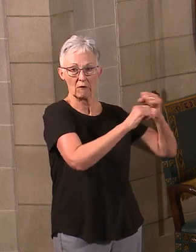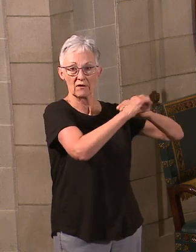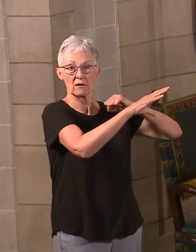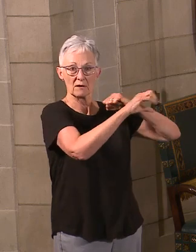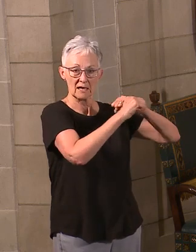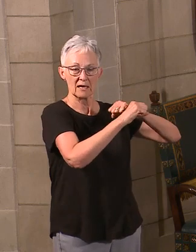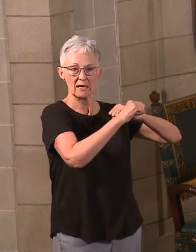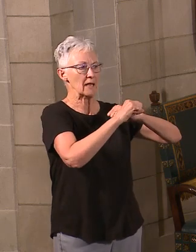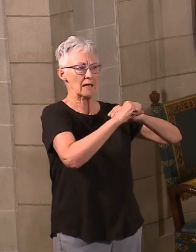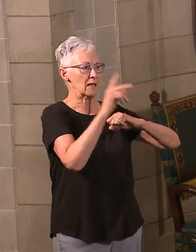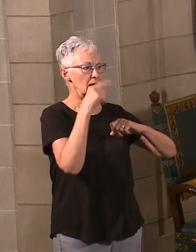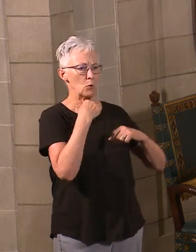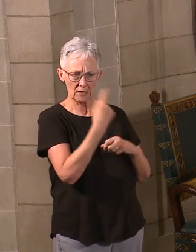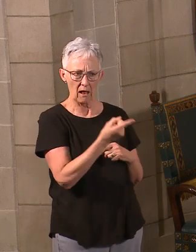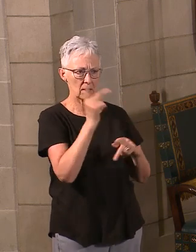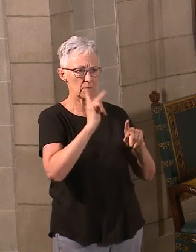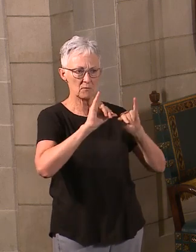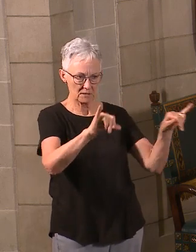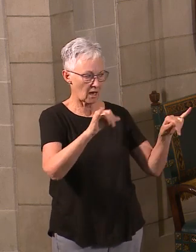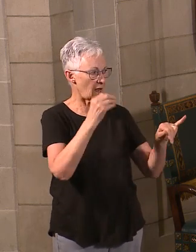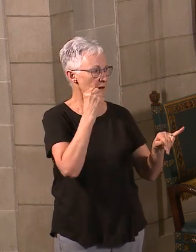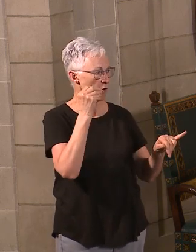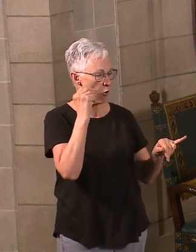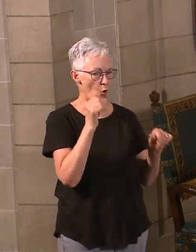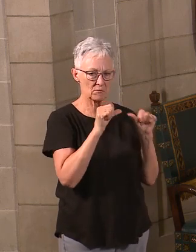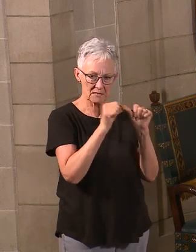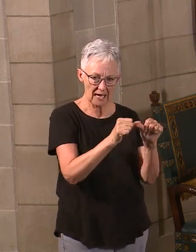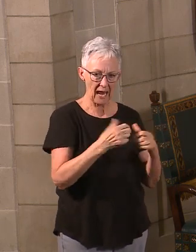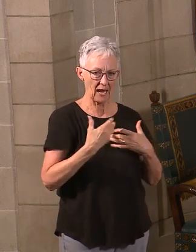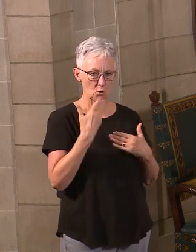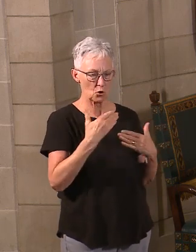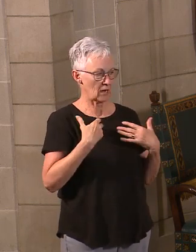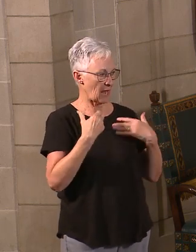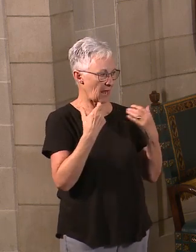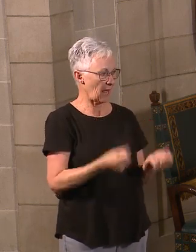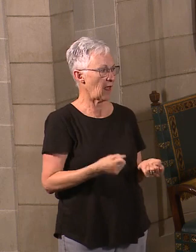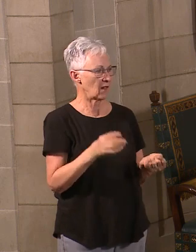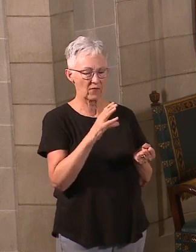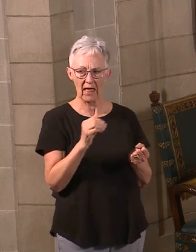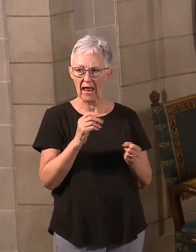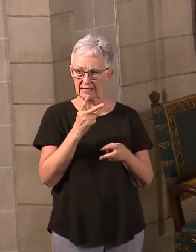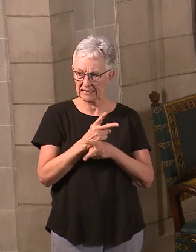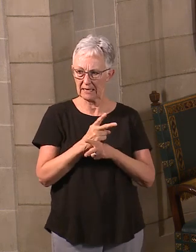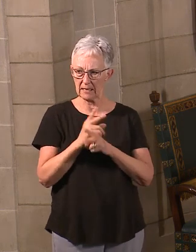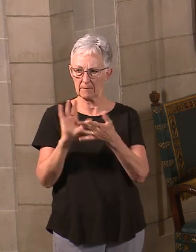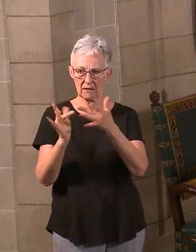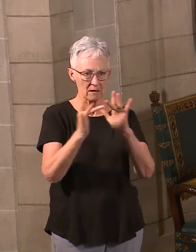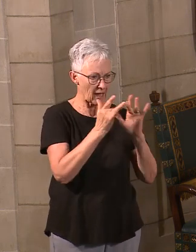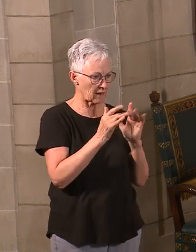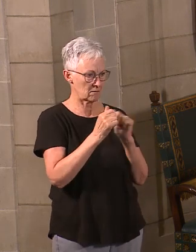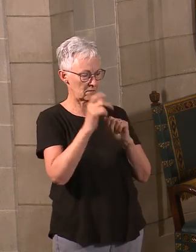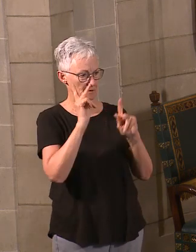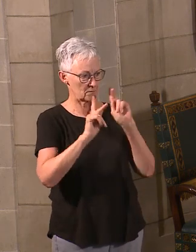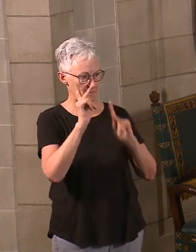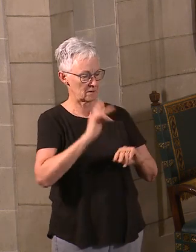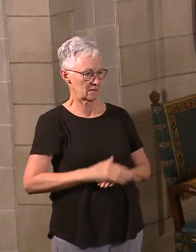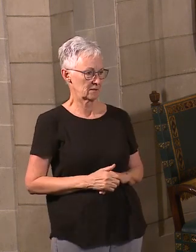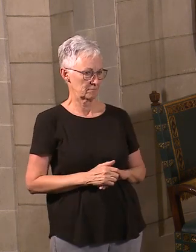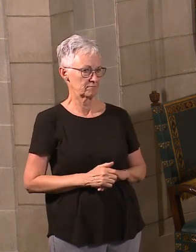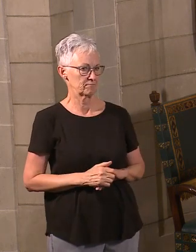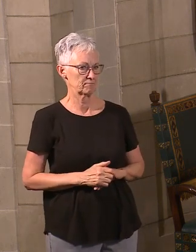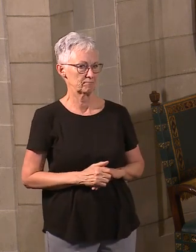about. So we're doing that. Rhode Island and Georgia are now partnering with KVS to do 1,000 quick drive-through tests a day